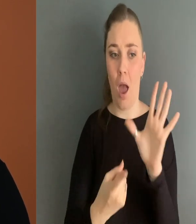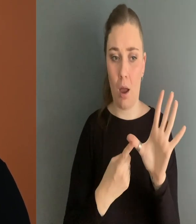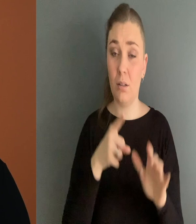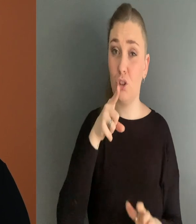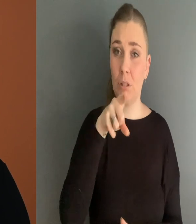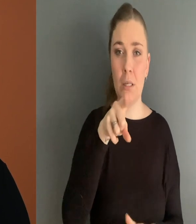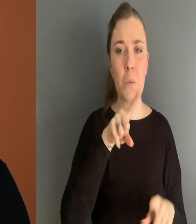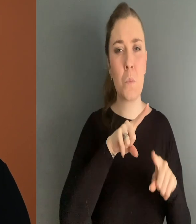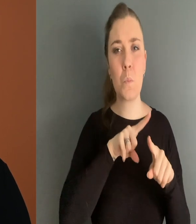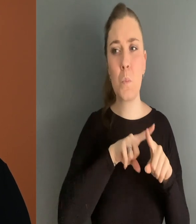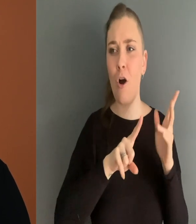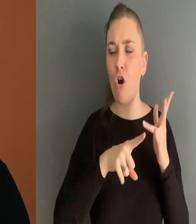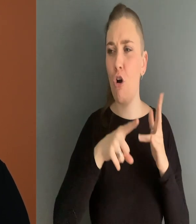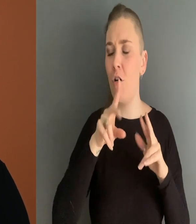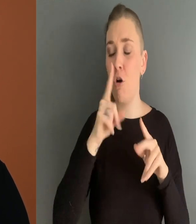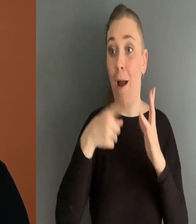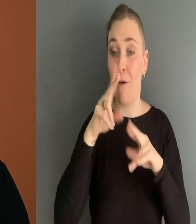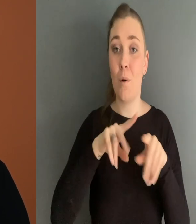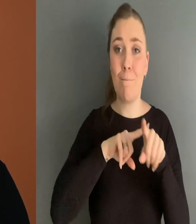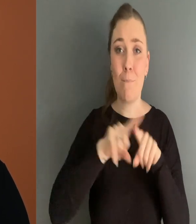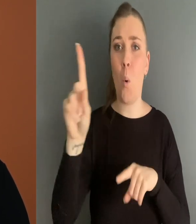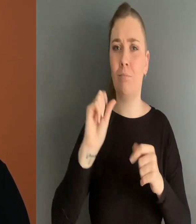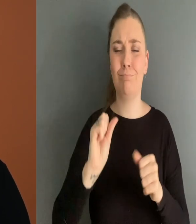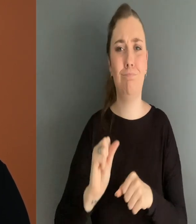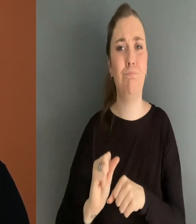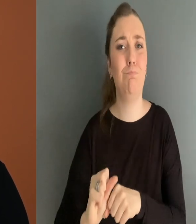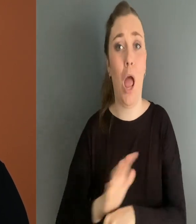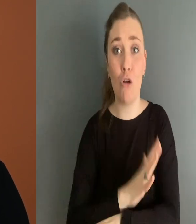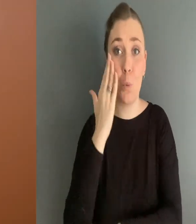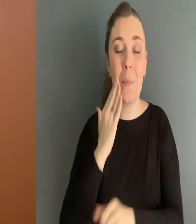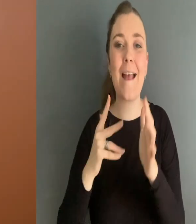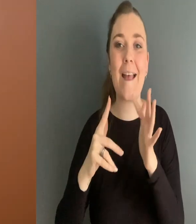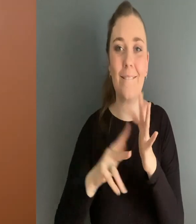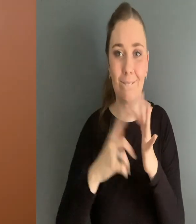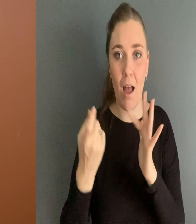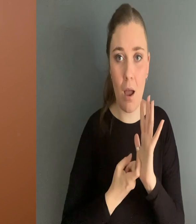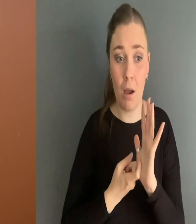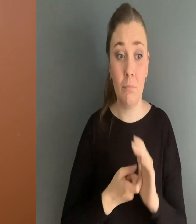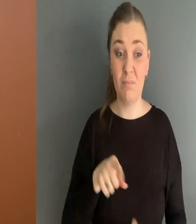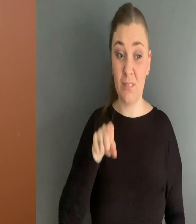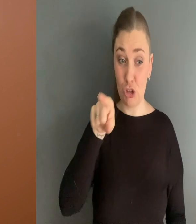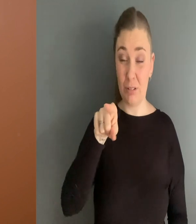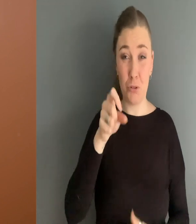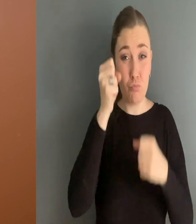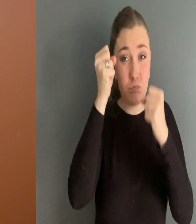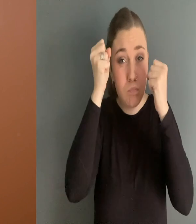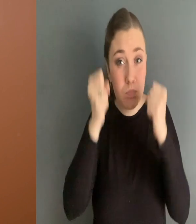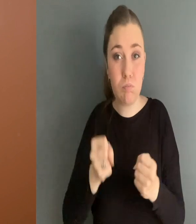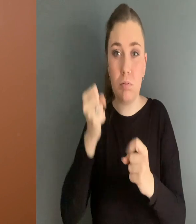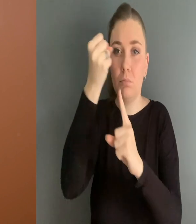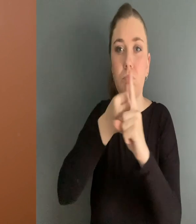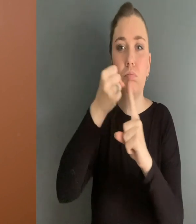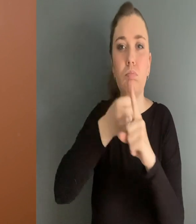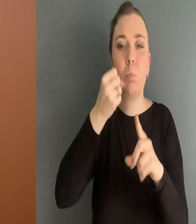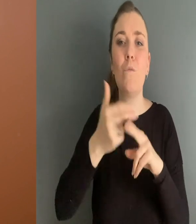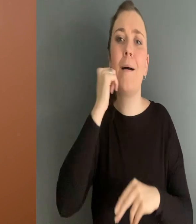one of the most inspiring woman ever because she is a strong advocate